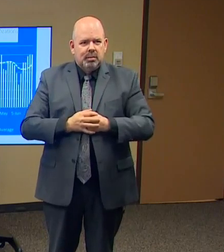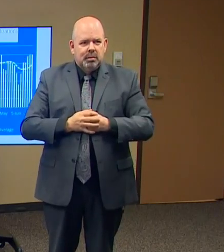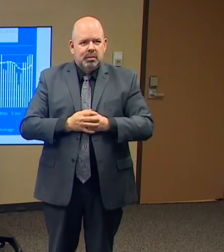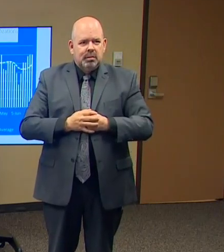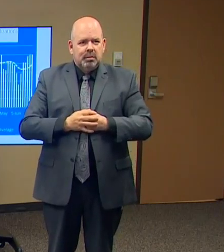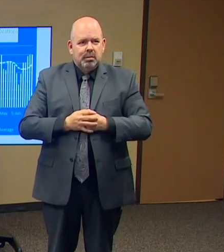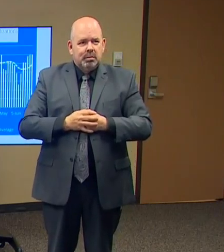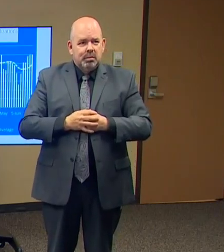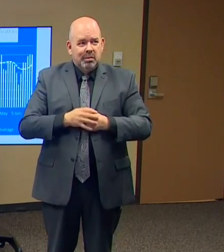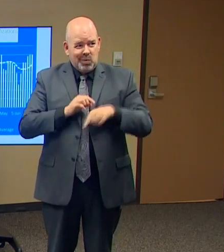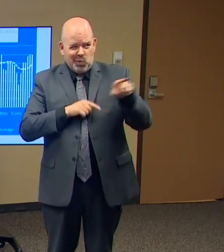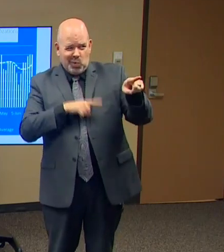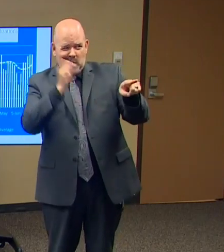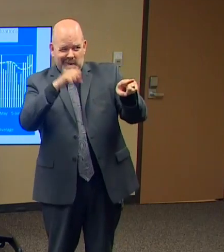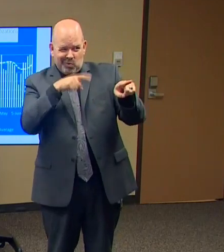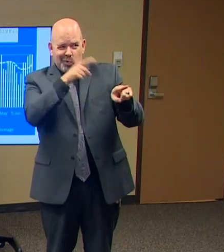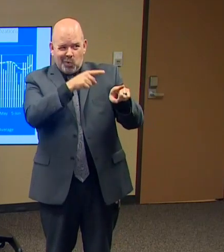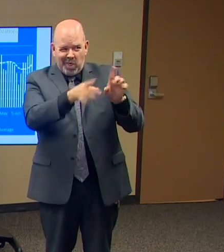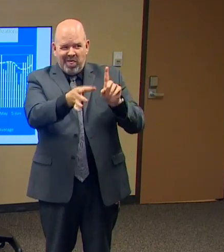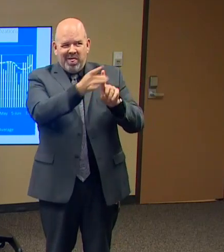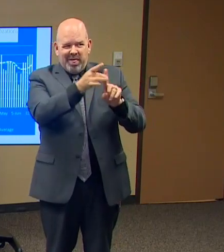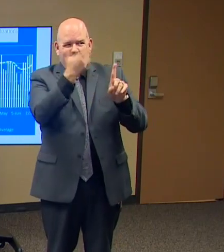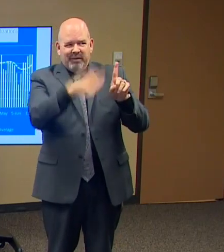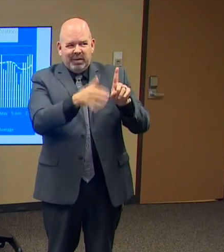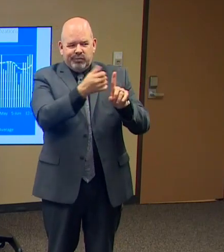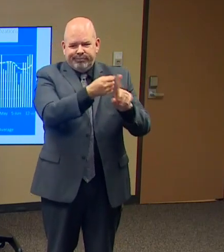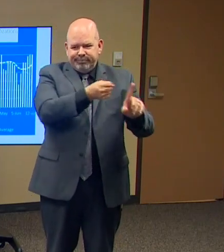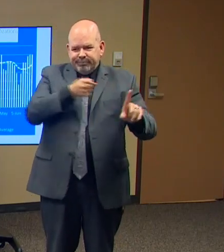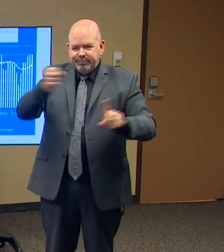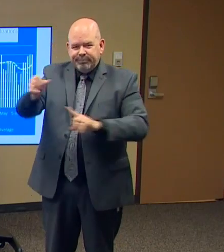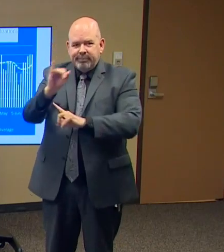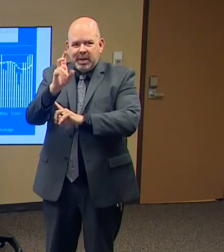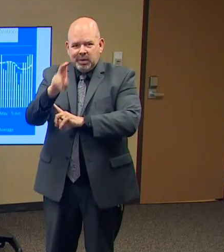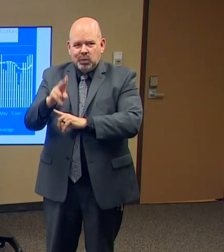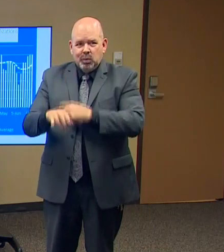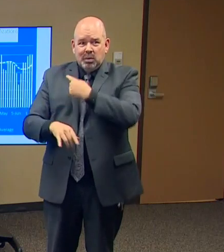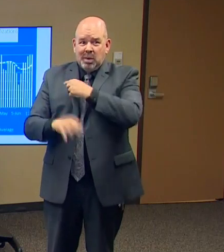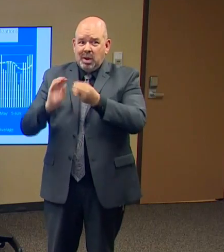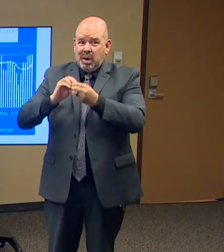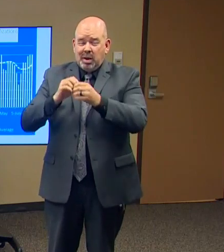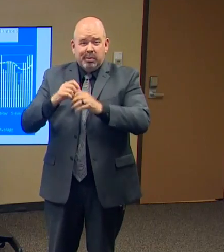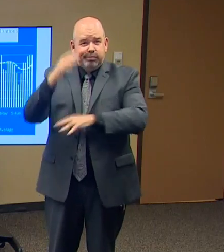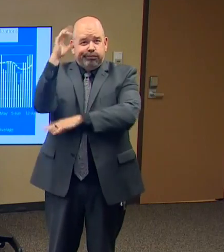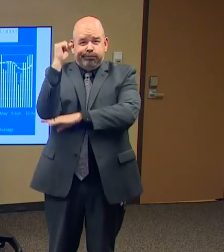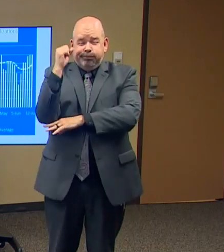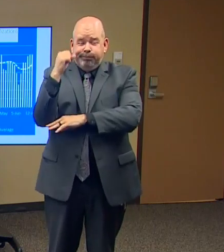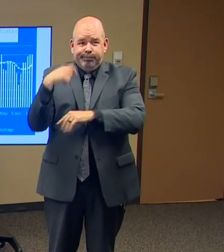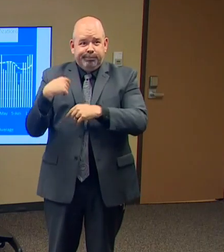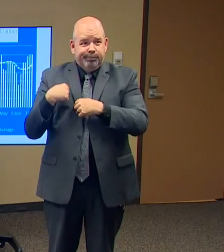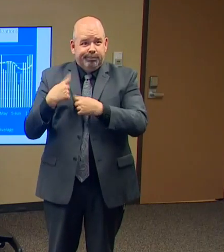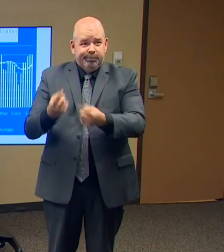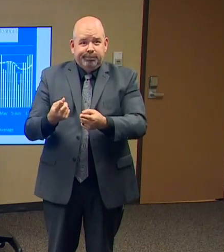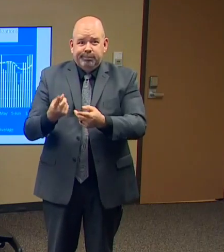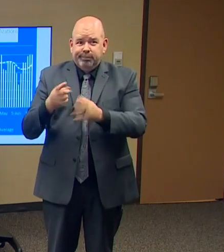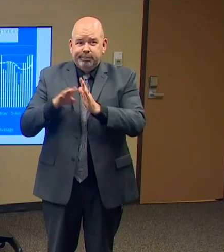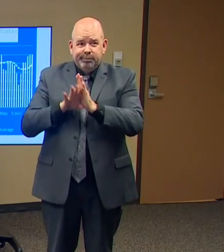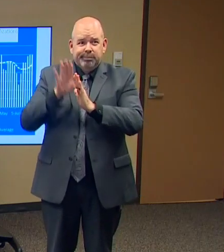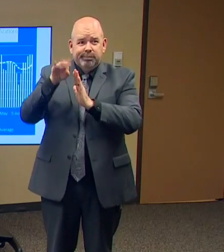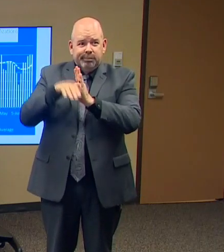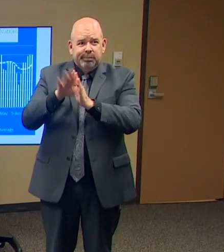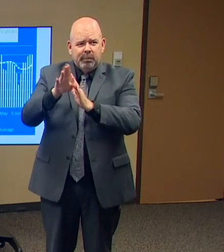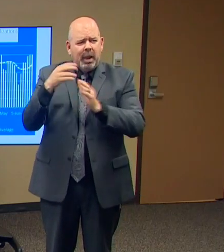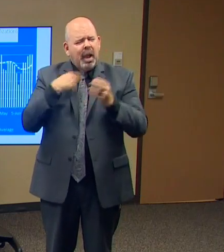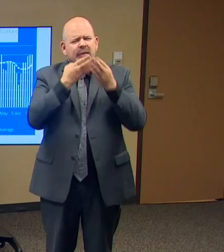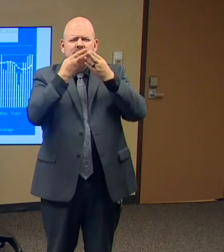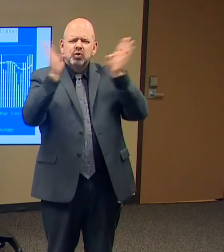increase, almost as high as we've ever seen in some of those numbers. And together, when you add the general hospitalization numbers and